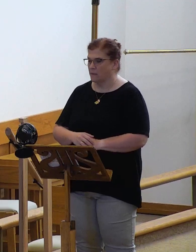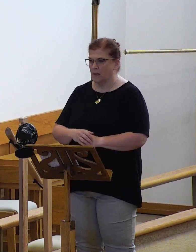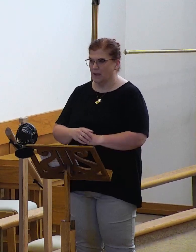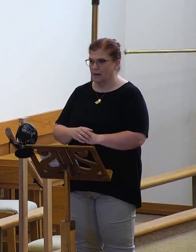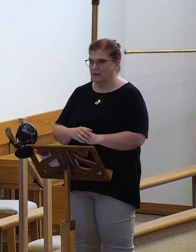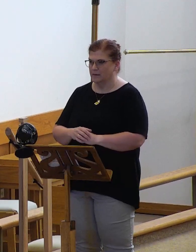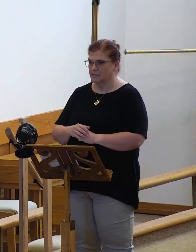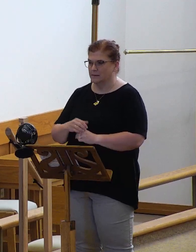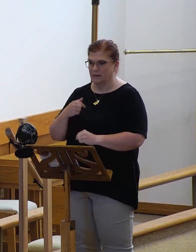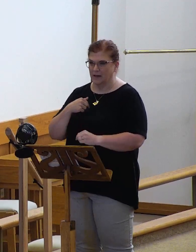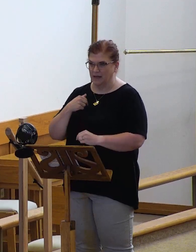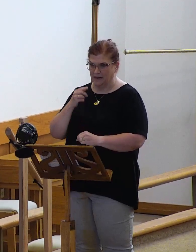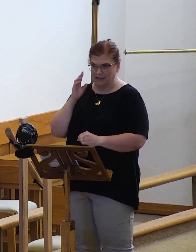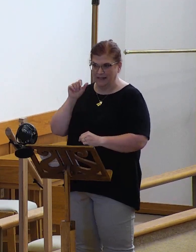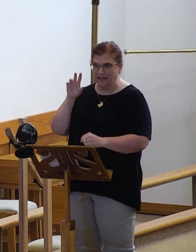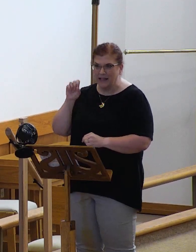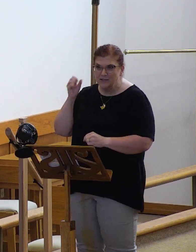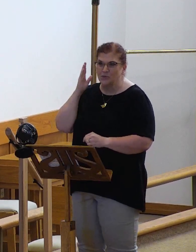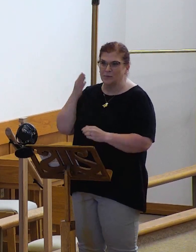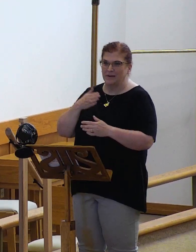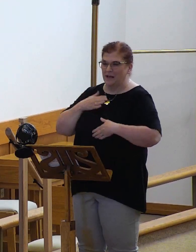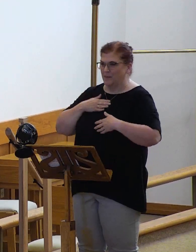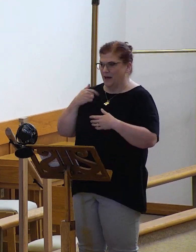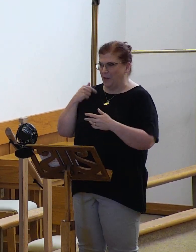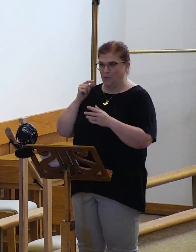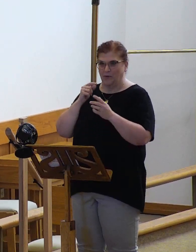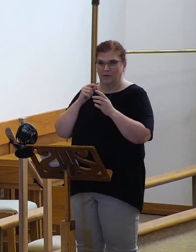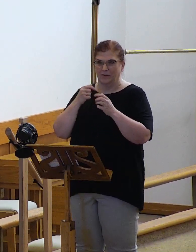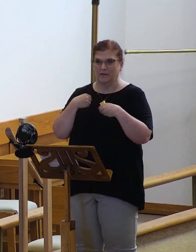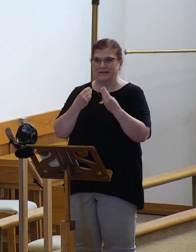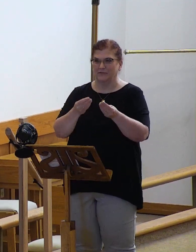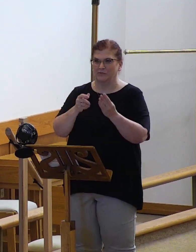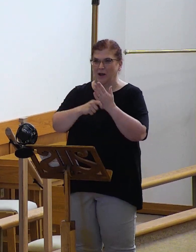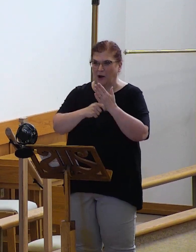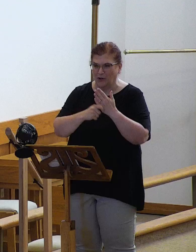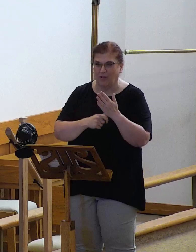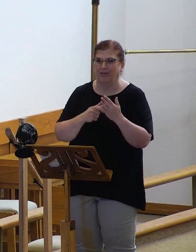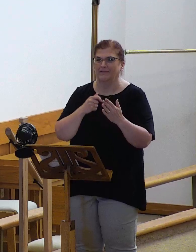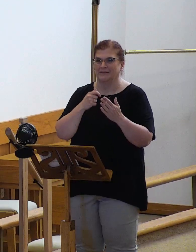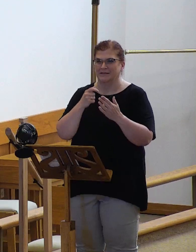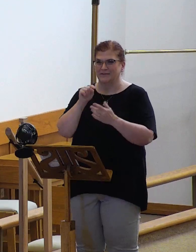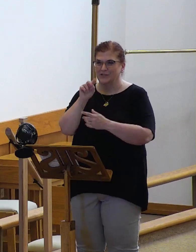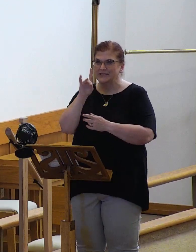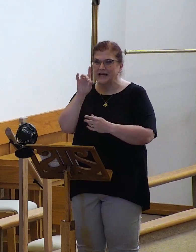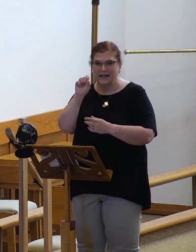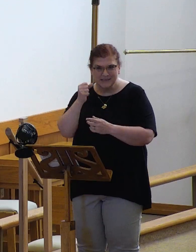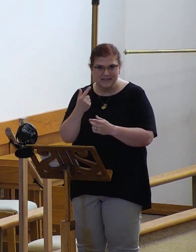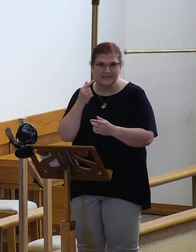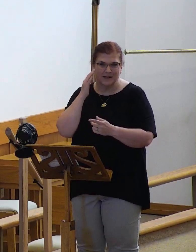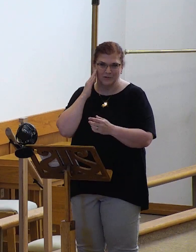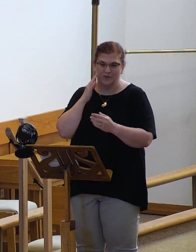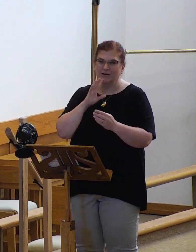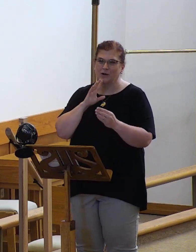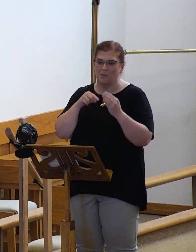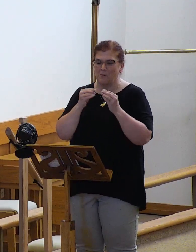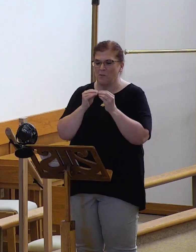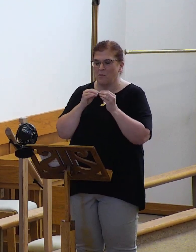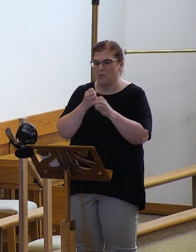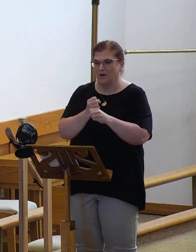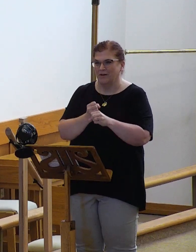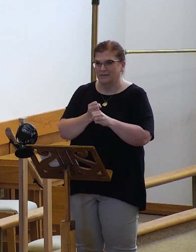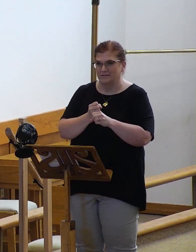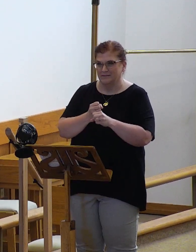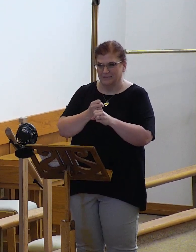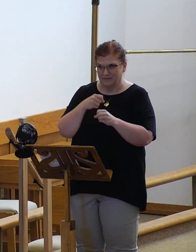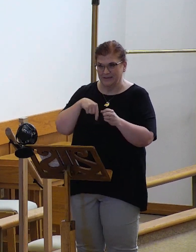Leslie's going to be so happy. I'm going to get my tidings article in and talk about that a little bit now in this next month's tiding article. But it's always an